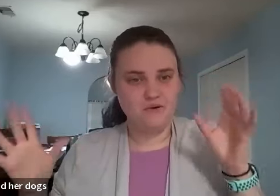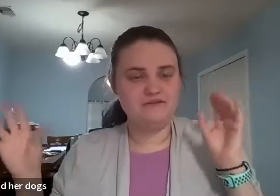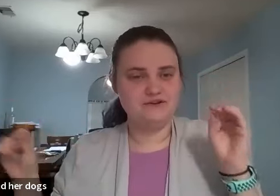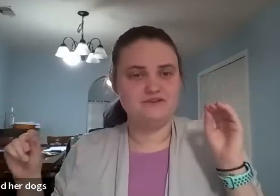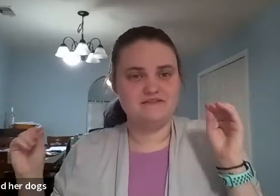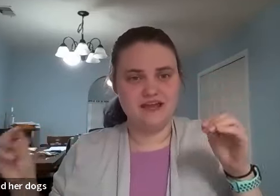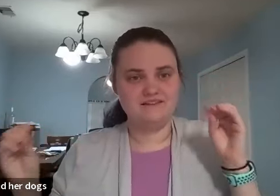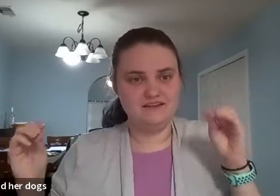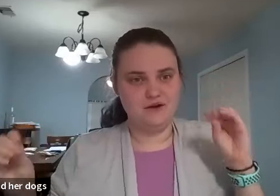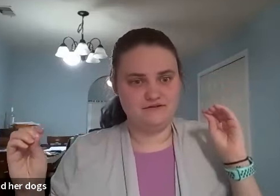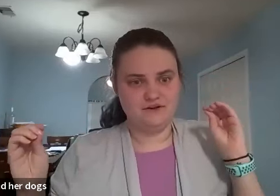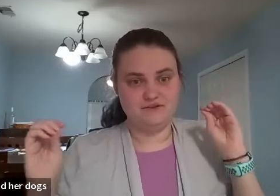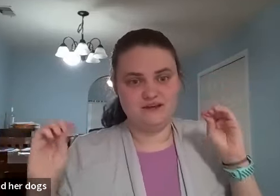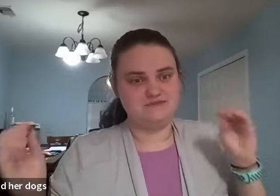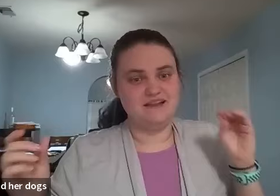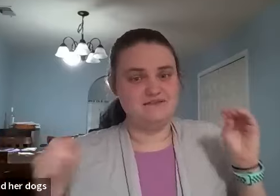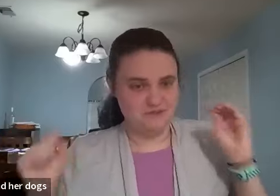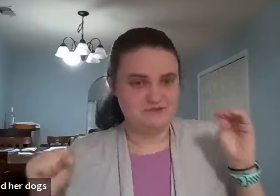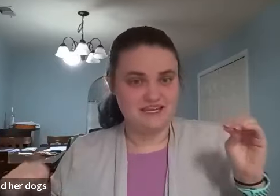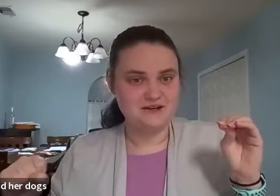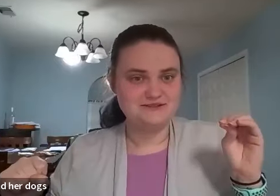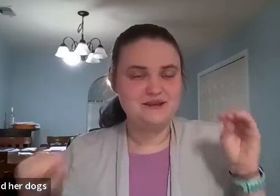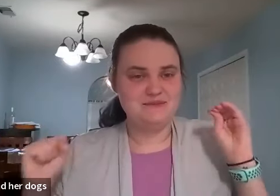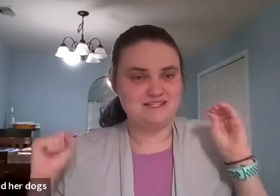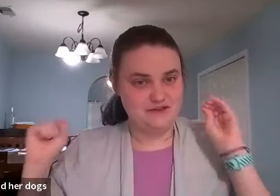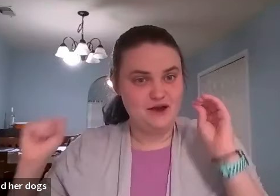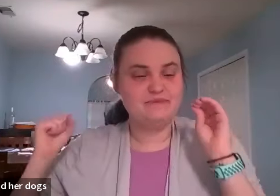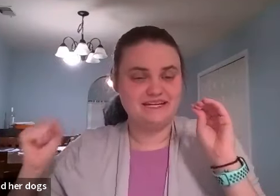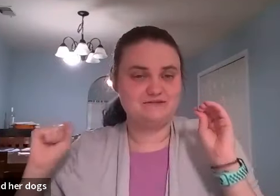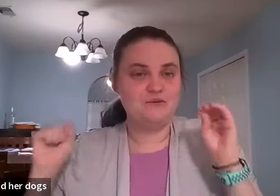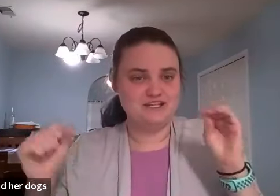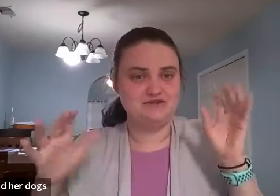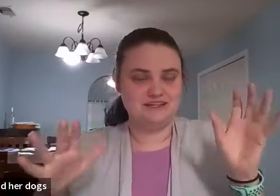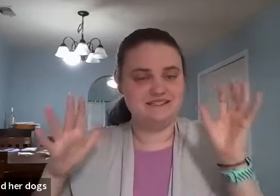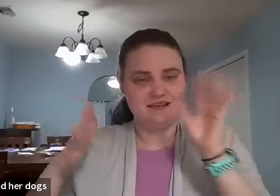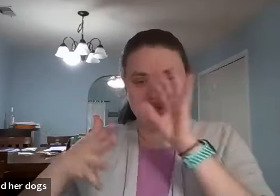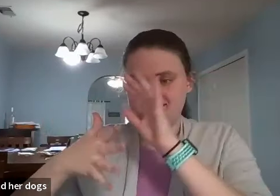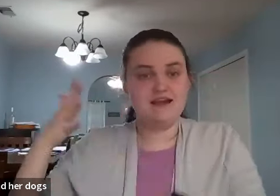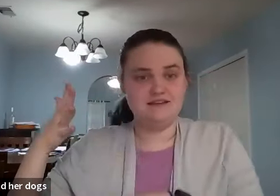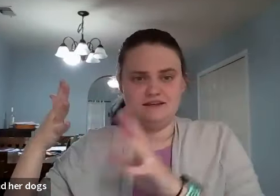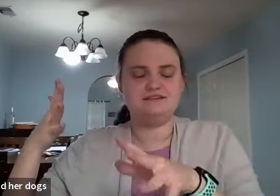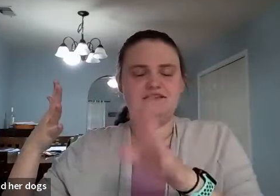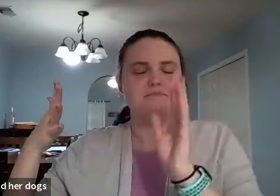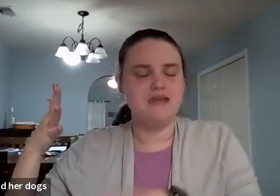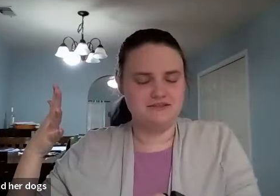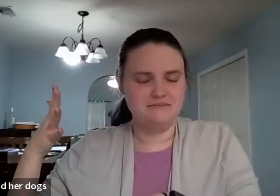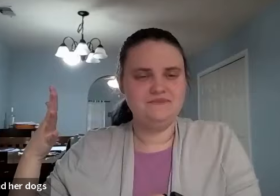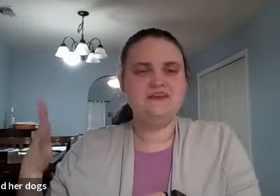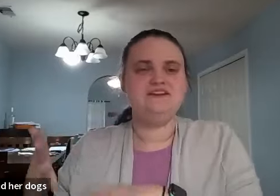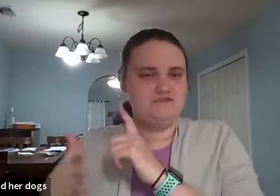one food that if I had to live off of the rest of my life, it'd be potatoes, because of how many different ways you can make them. You have